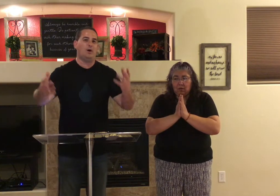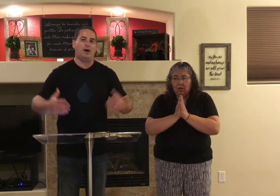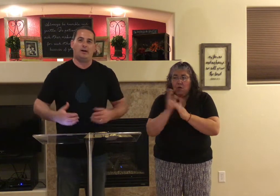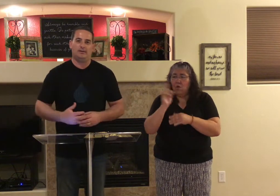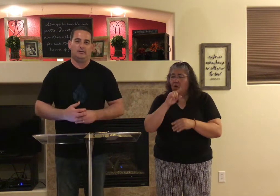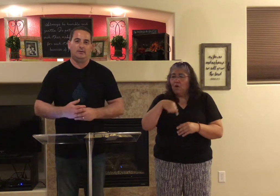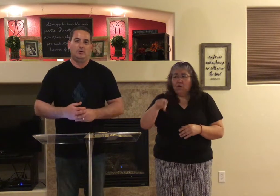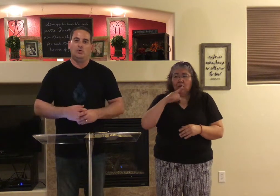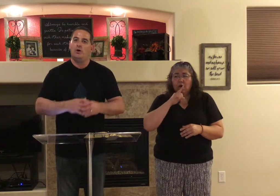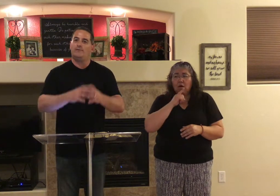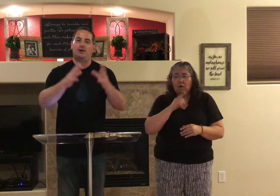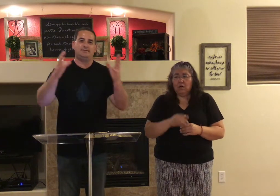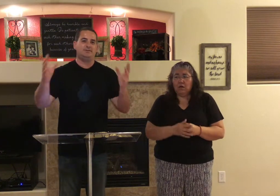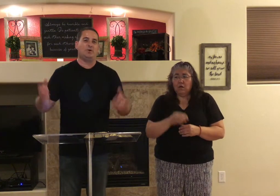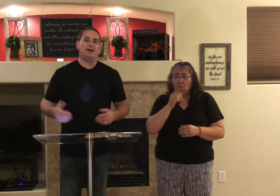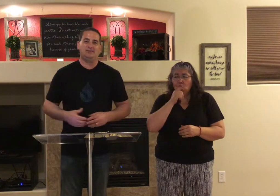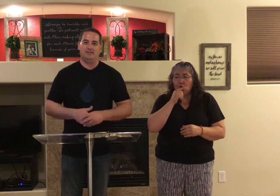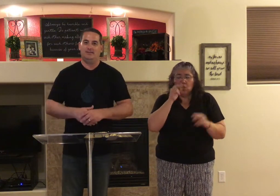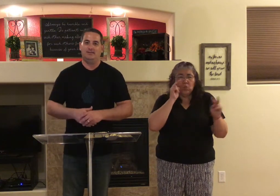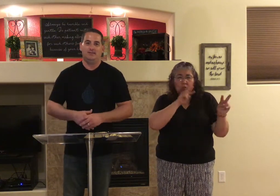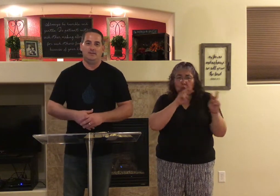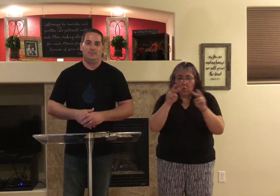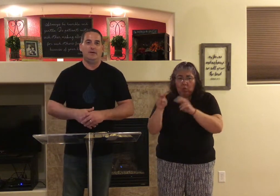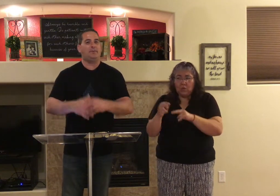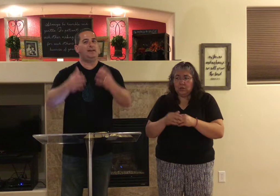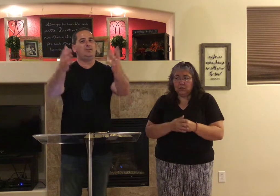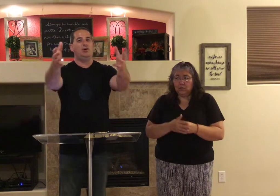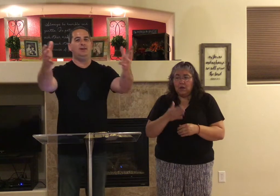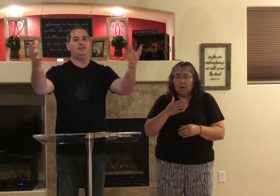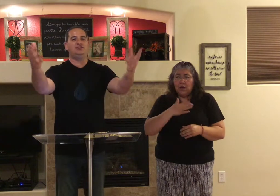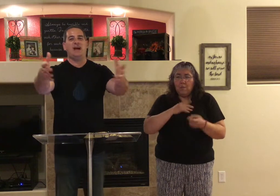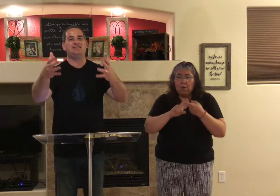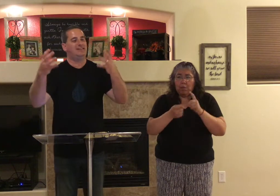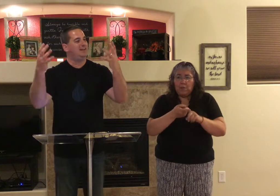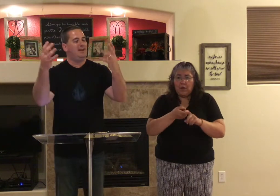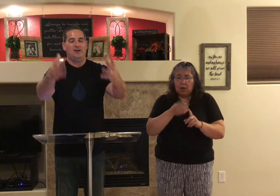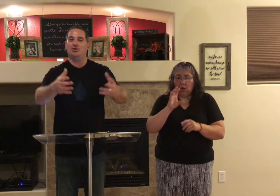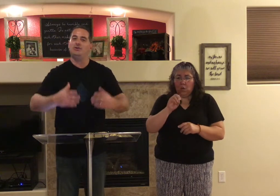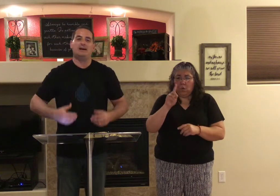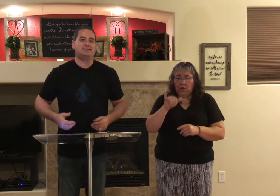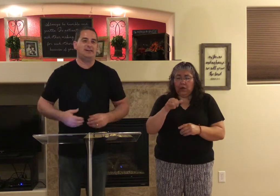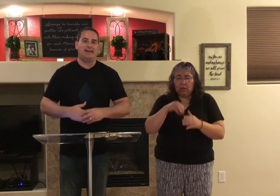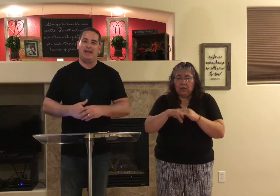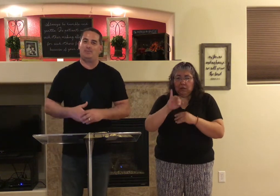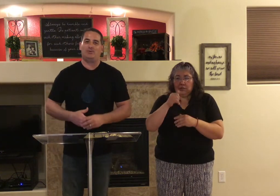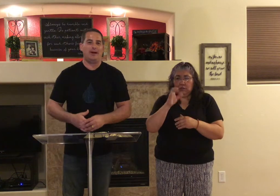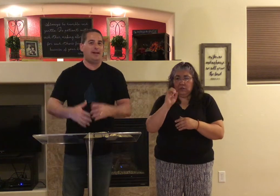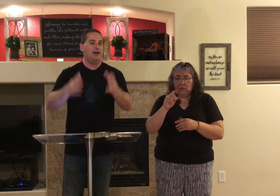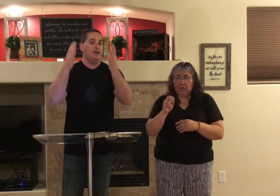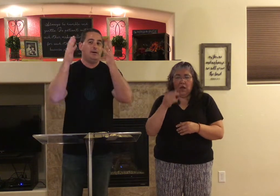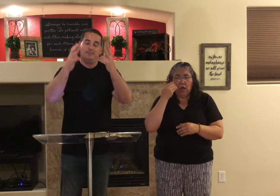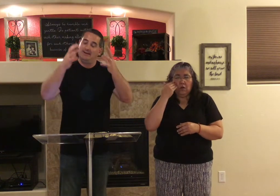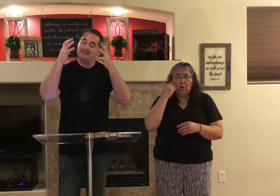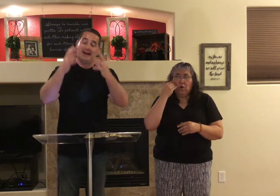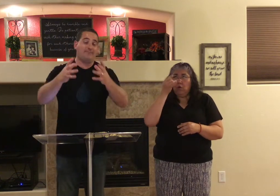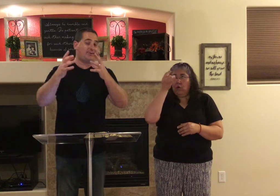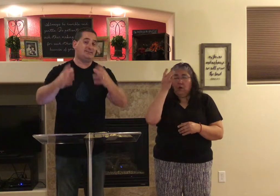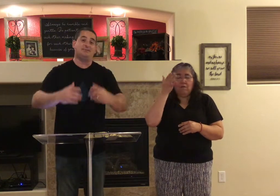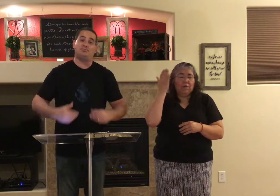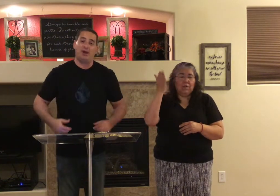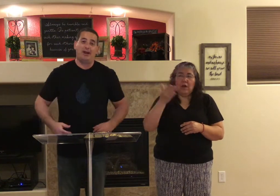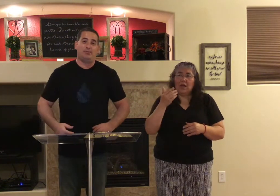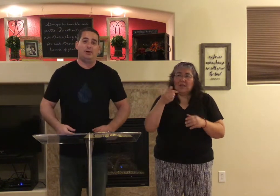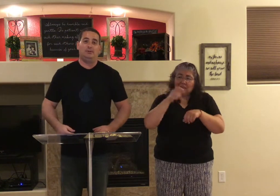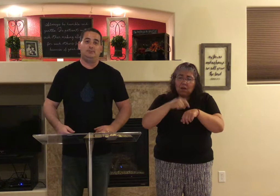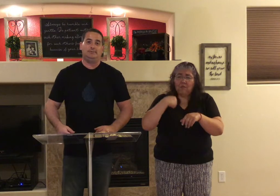Wherever else you are, whoever else is watching, my buddy Cody and Jackson, I know you guys are getting hammered right now. It's time for us